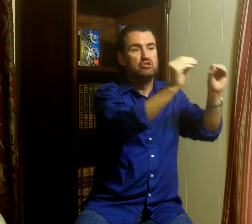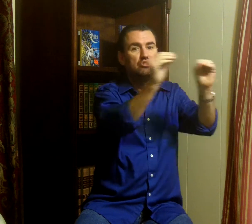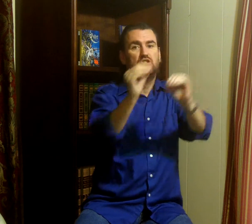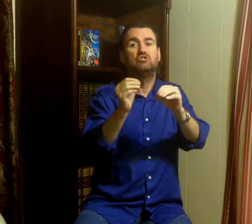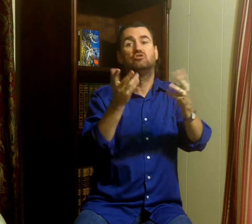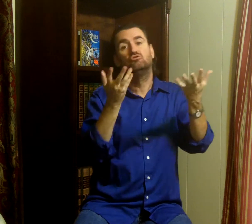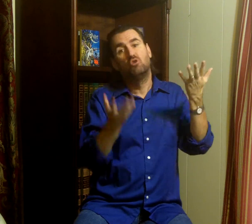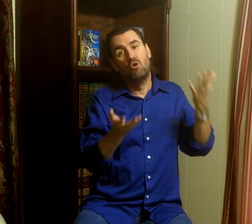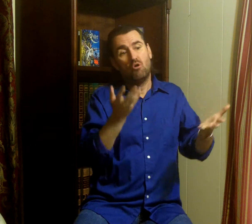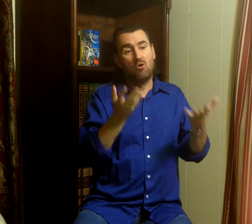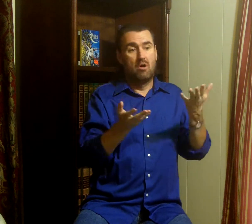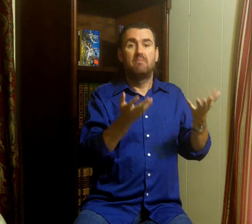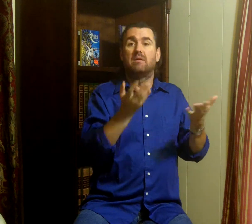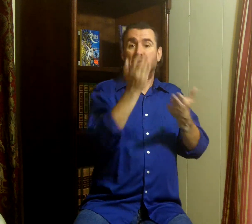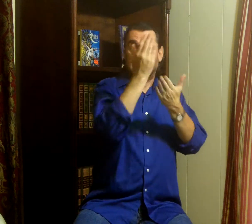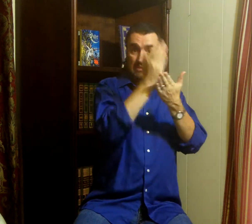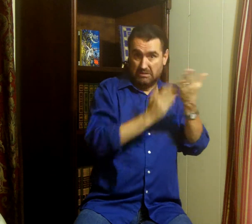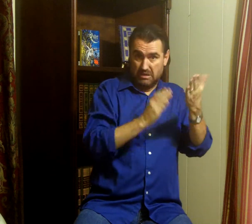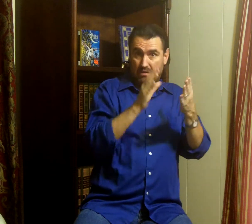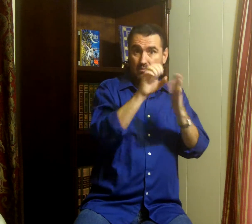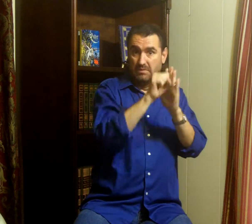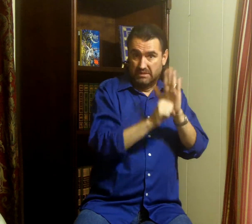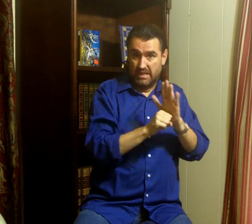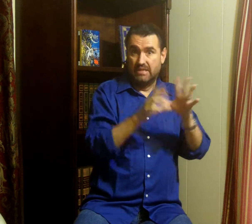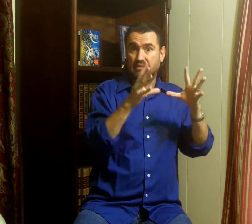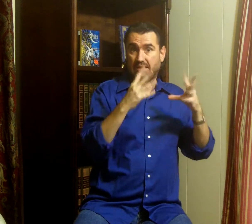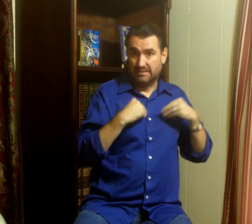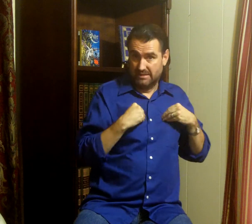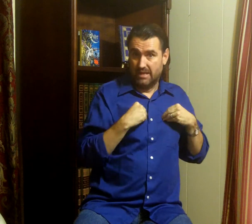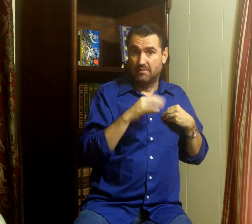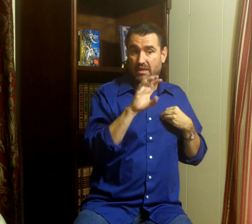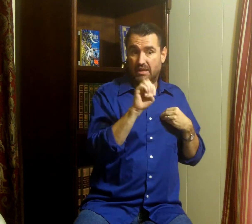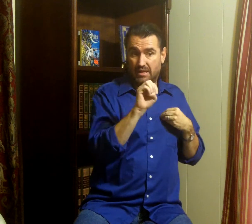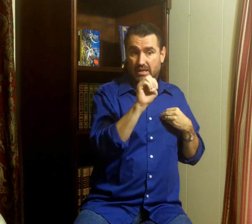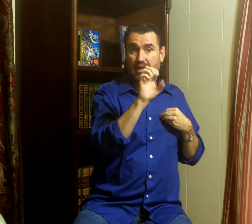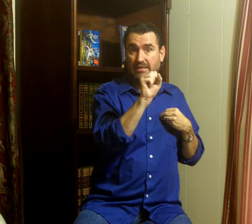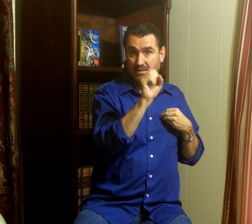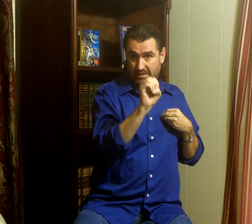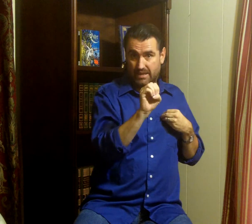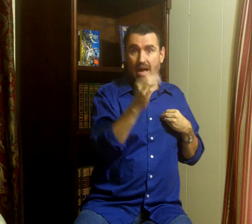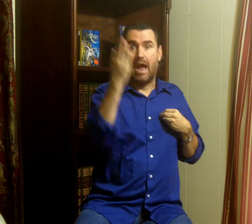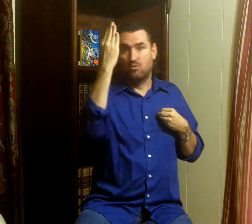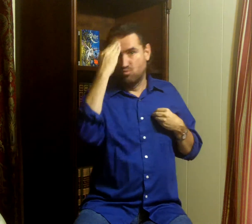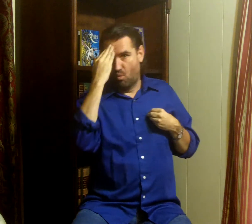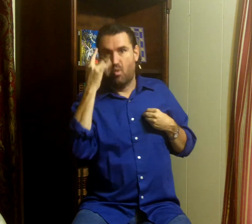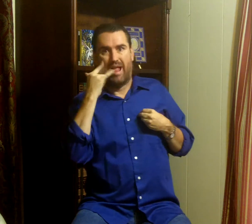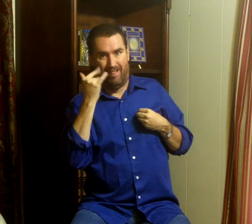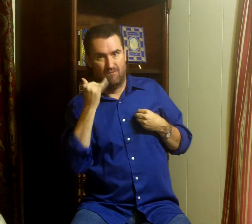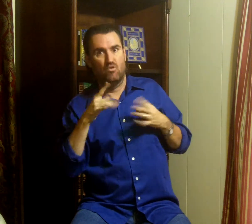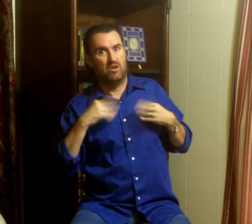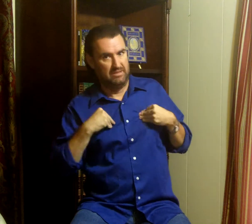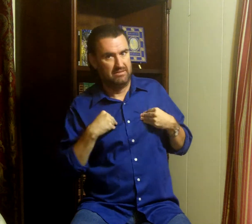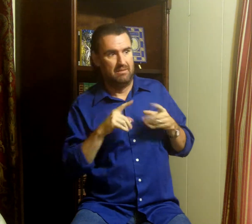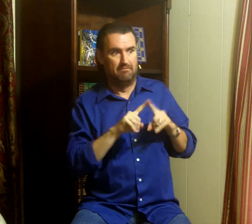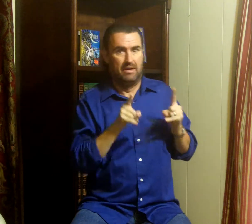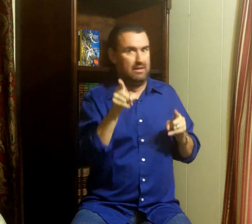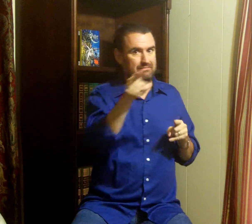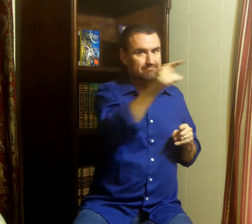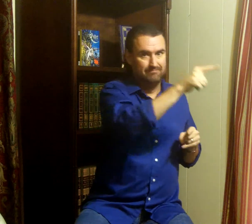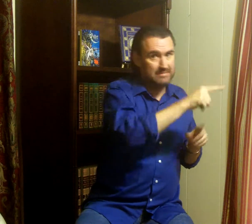be helpful to many people in other states, at least in the educational system. So